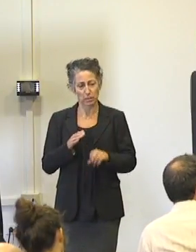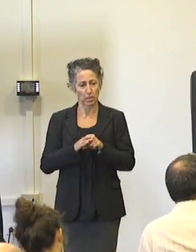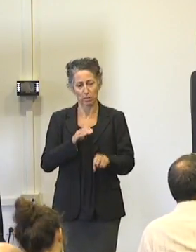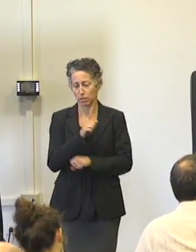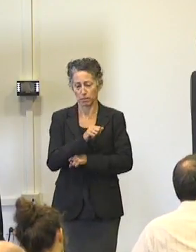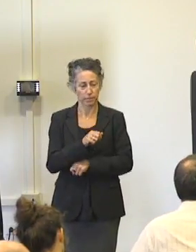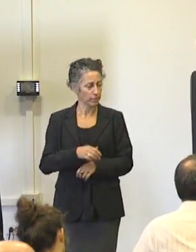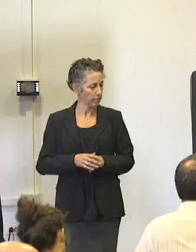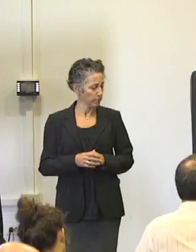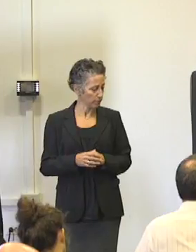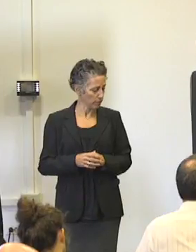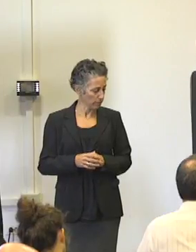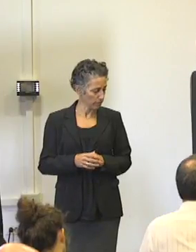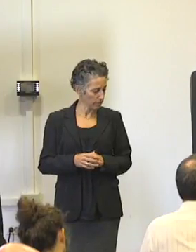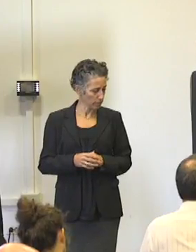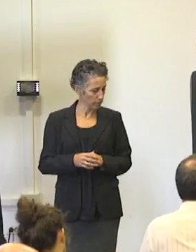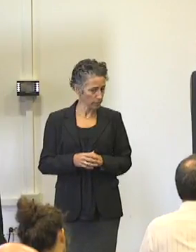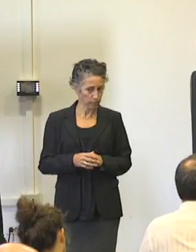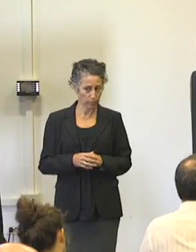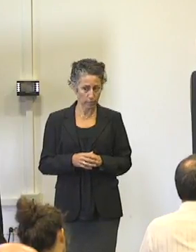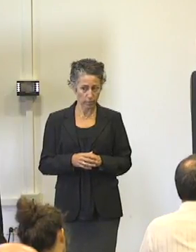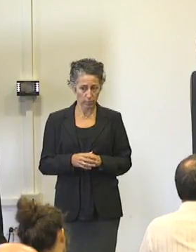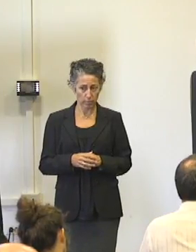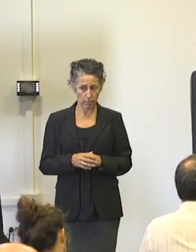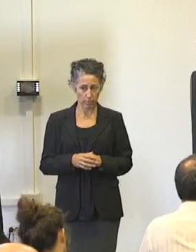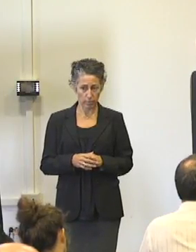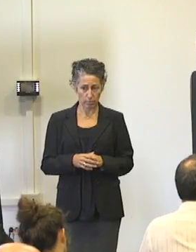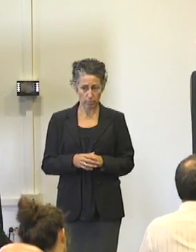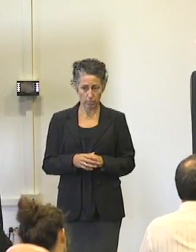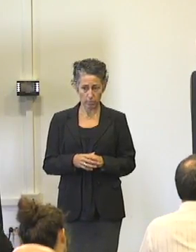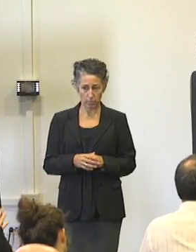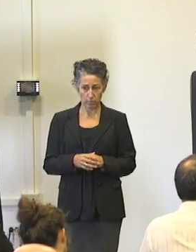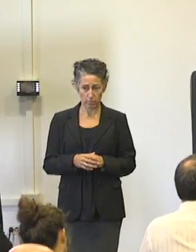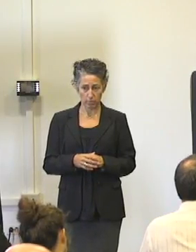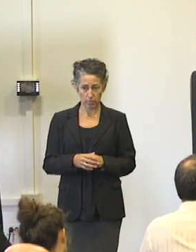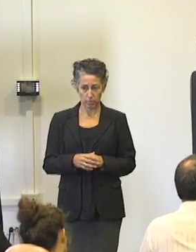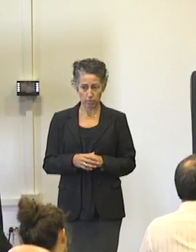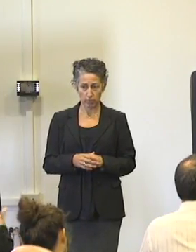stunning. Open. I mean, when you make these comments openly.